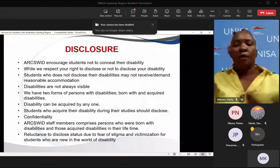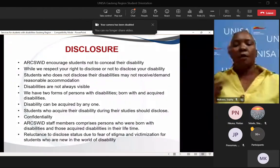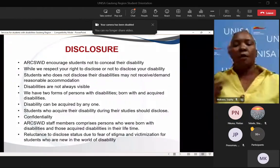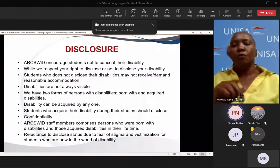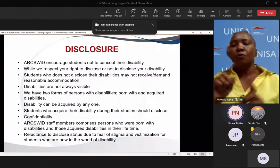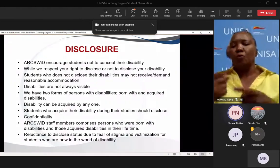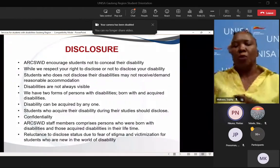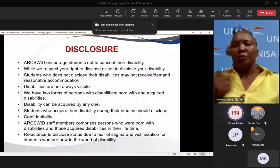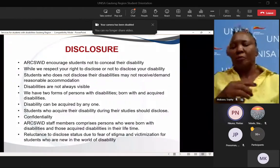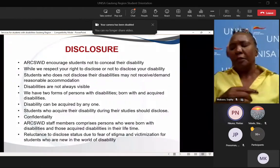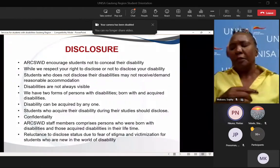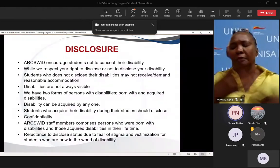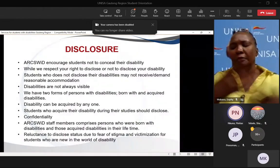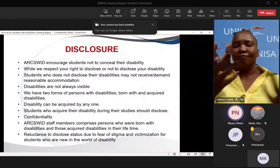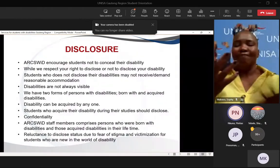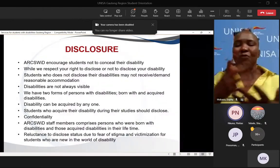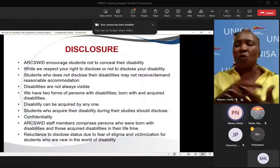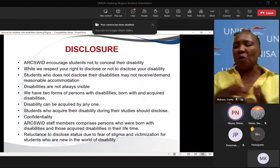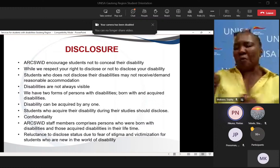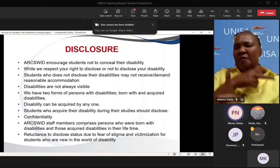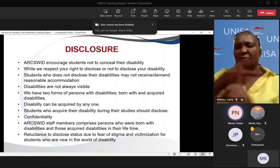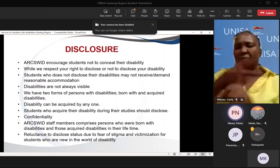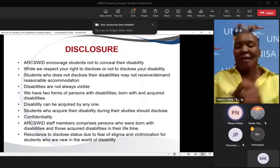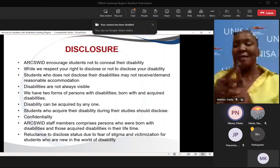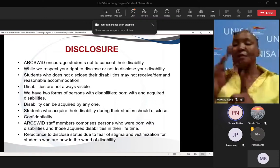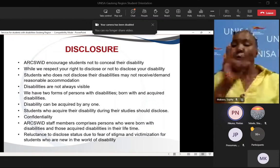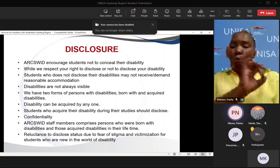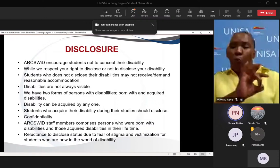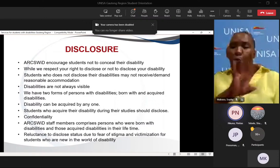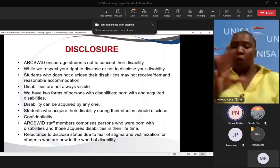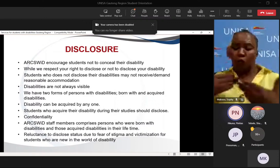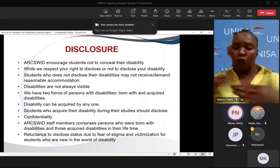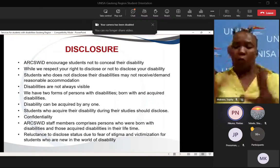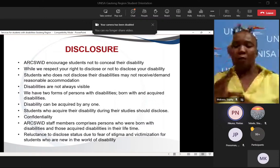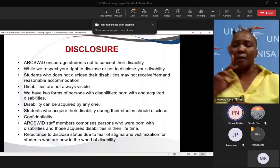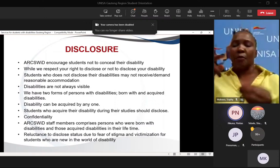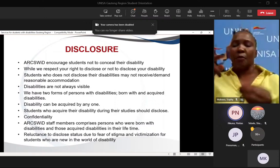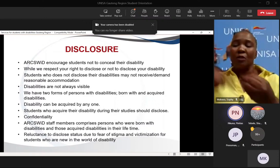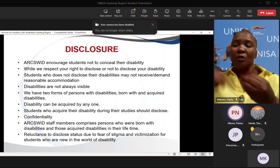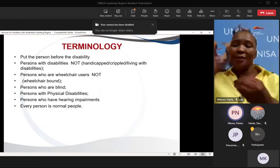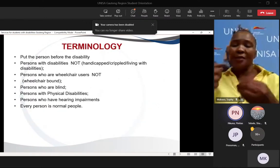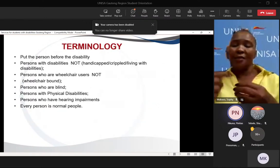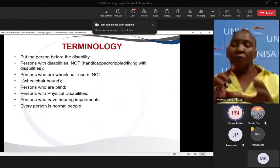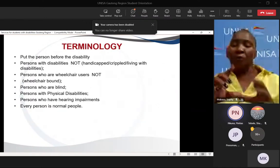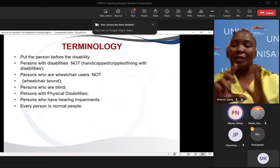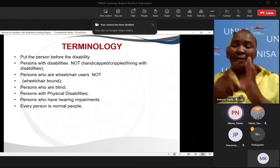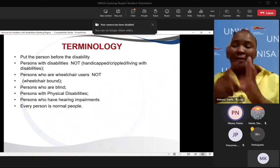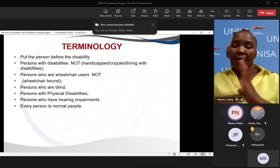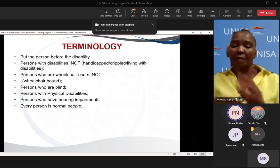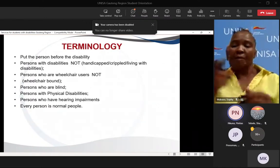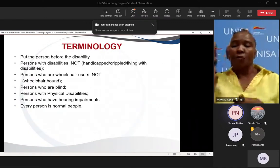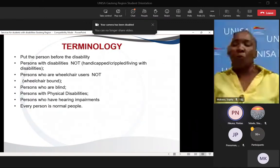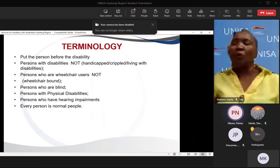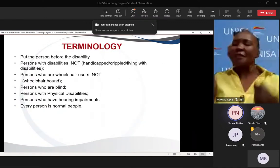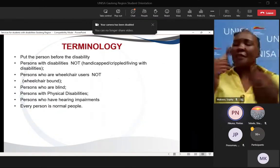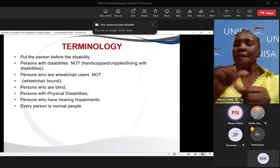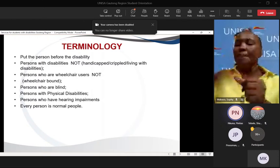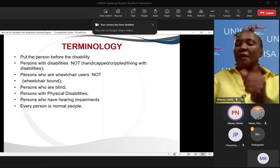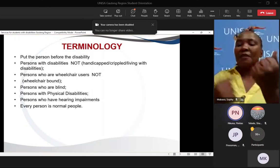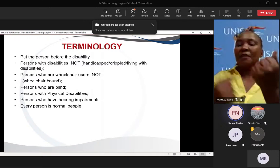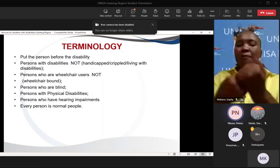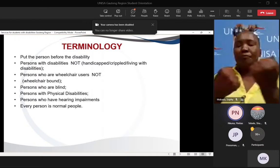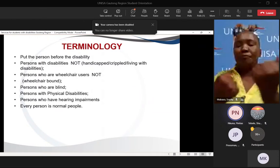Beyond stigmatized and you won't be victimized when you disclose your disability you'll receive the best support that you can provide to